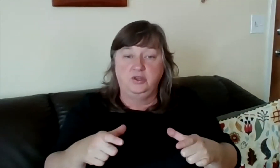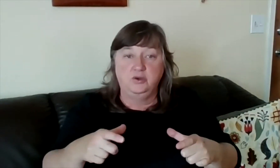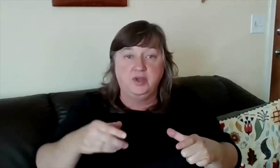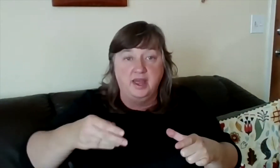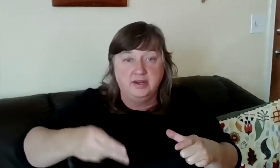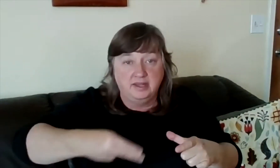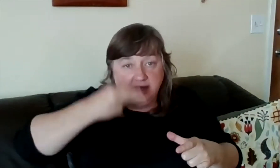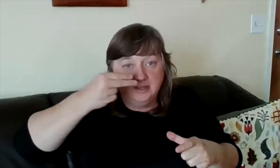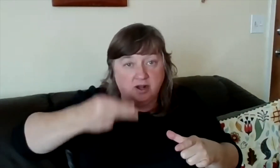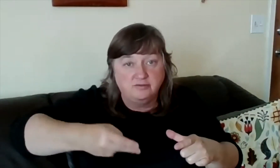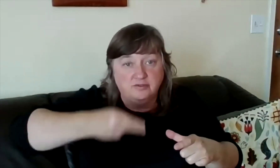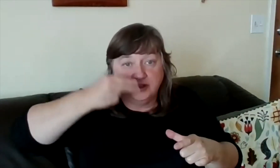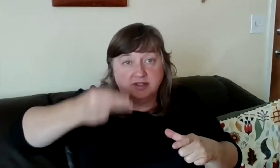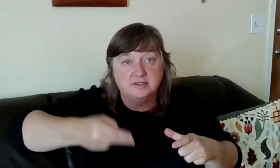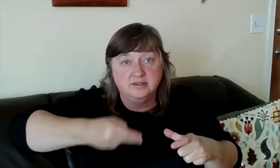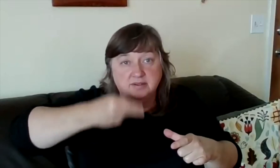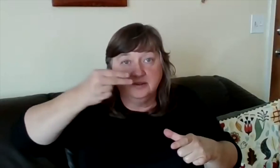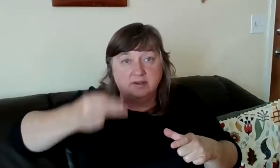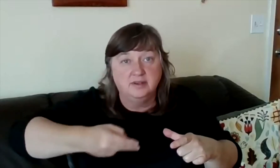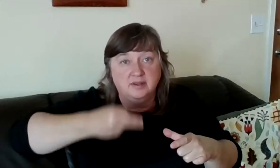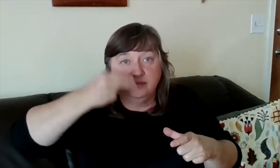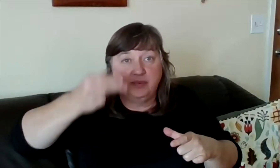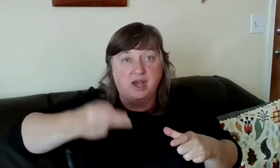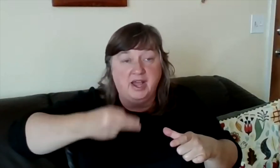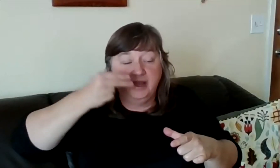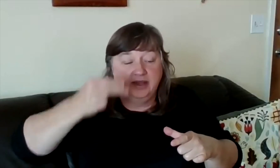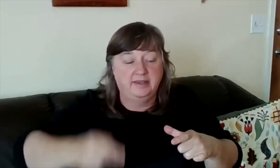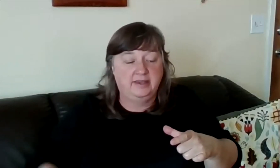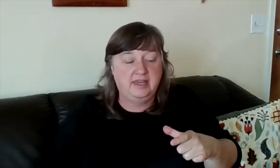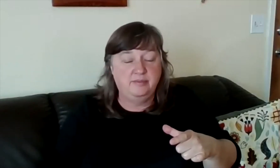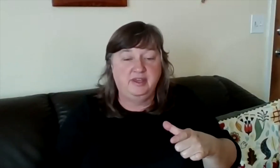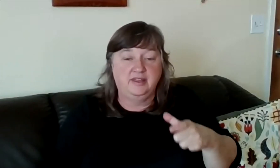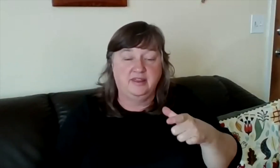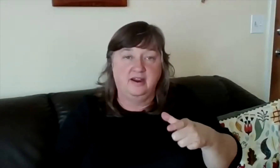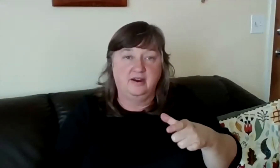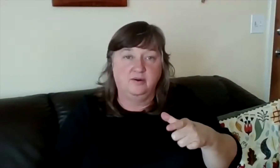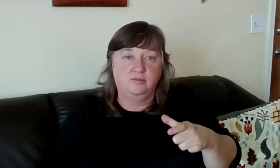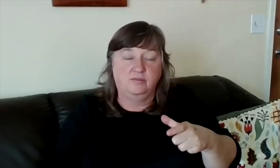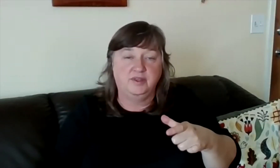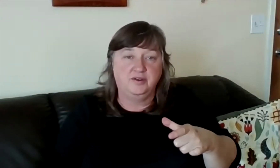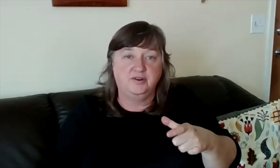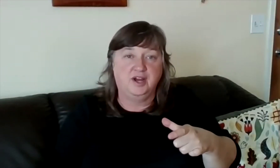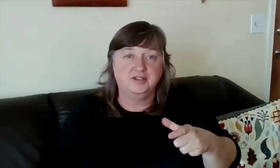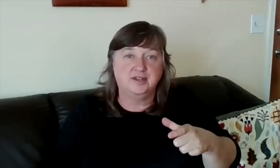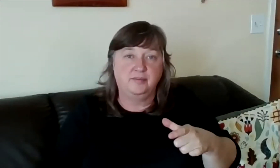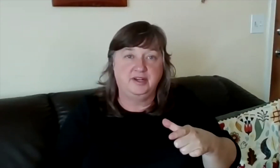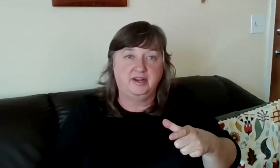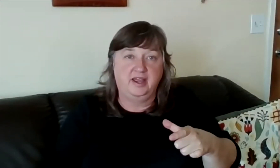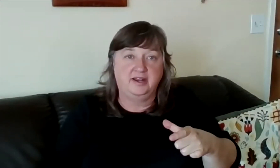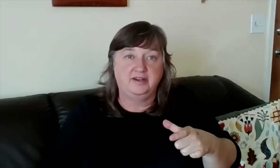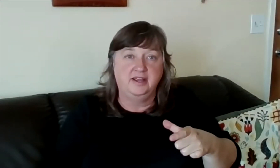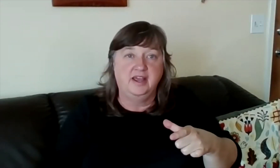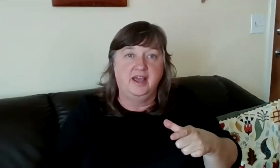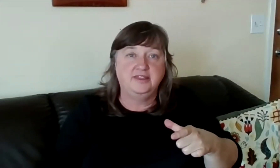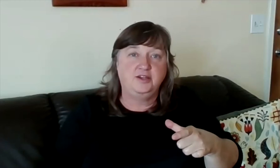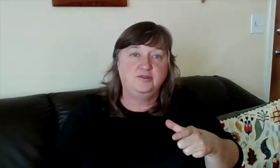you can eat off of it by keeping it there with your non-dominant hand and then using